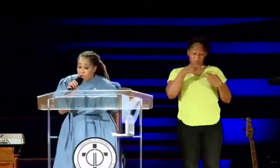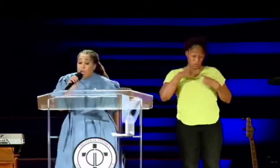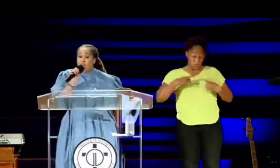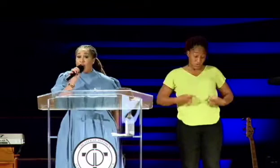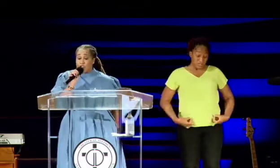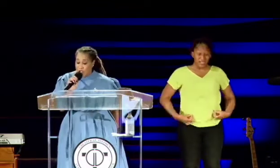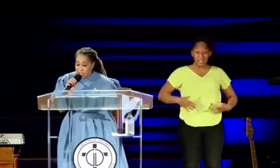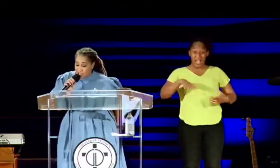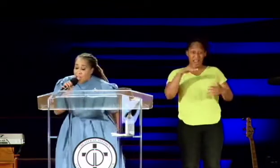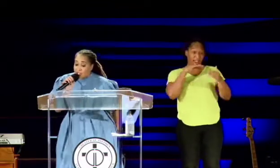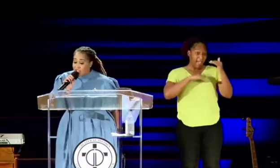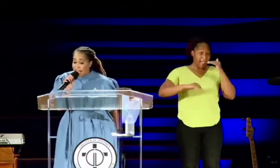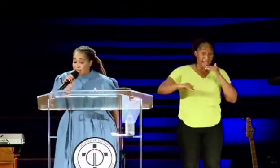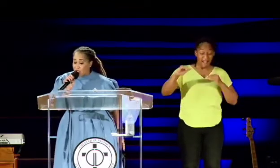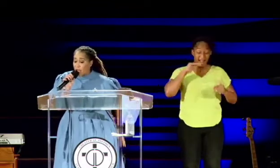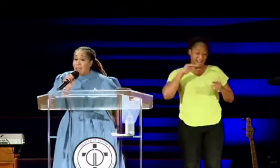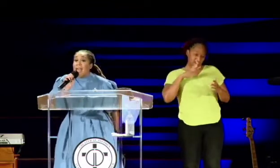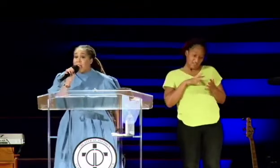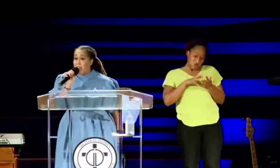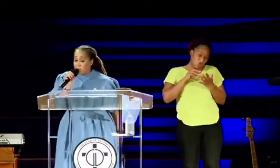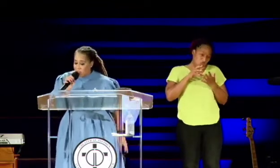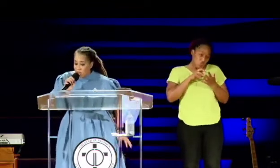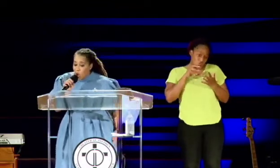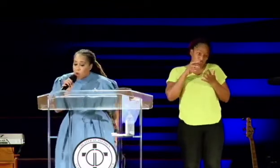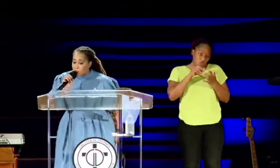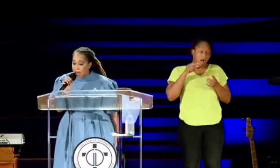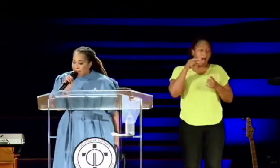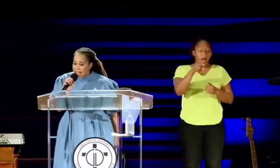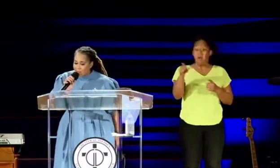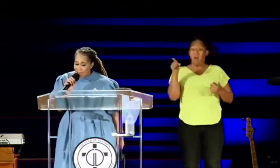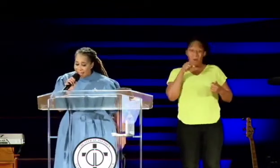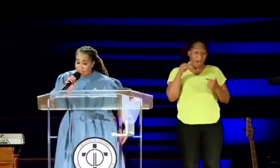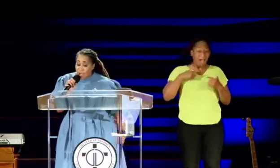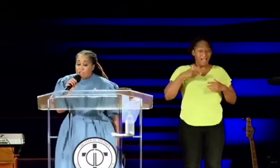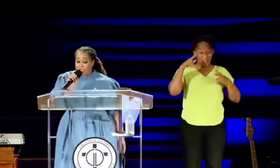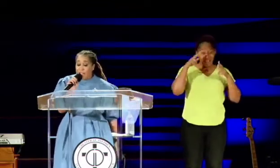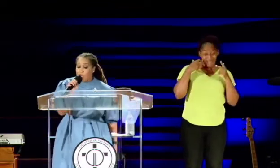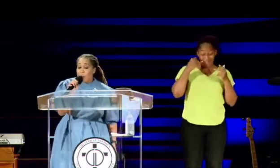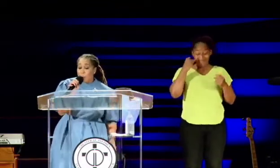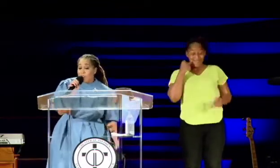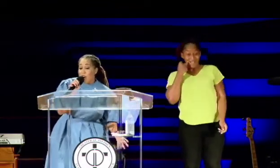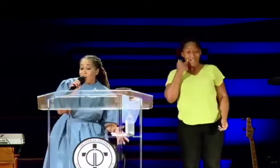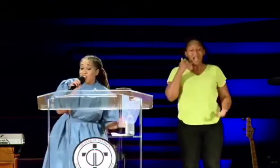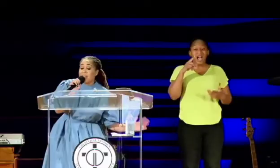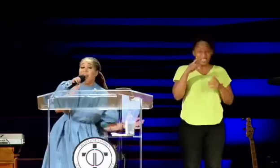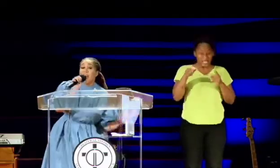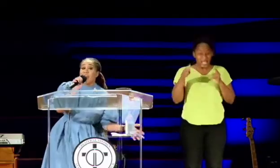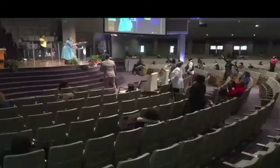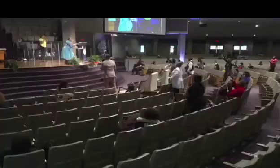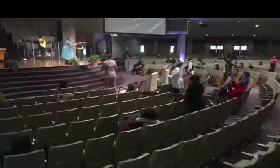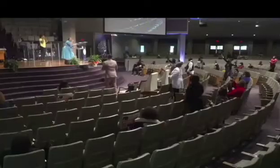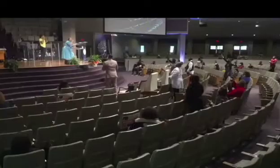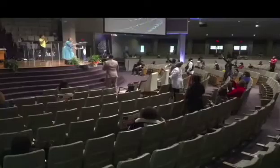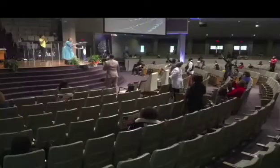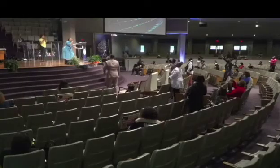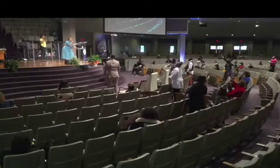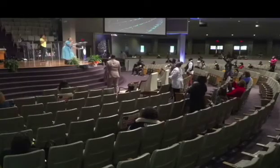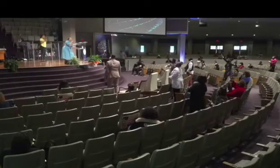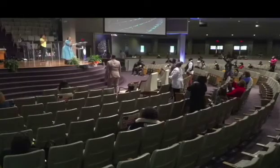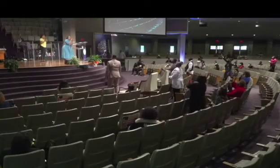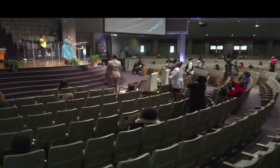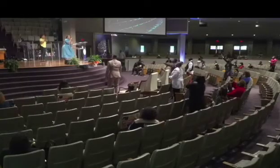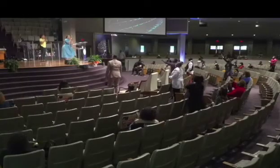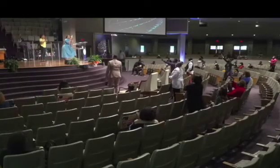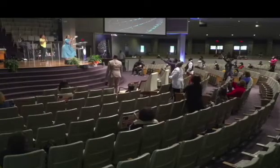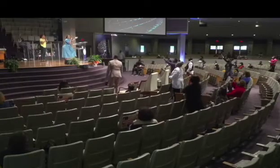liars, leeches, jealousy, envy, real-life hate, sexual perversion, none of this aligns with